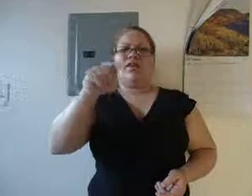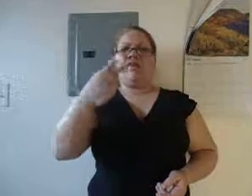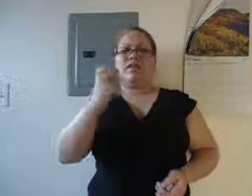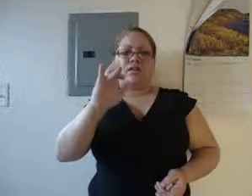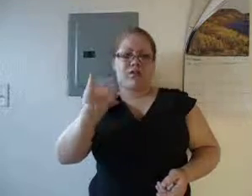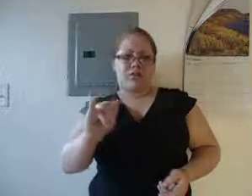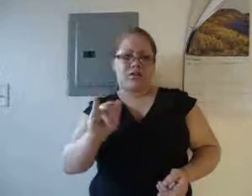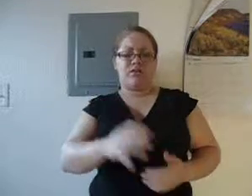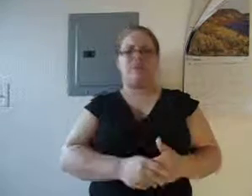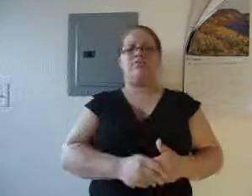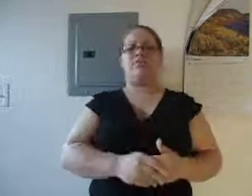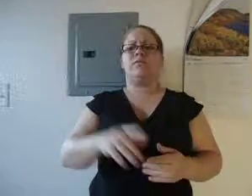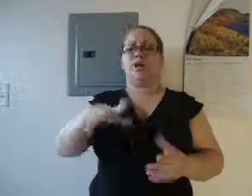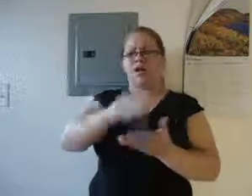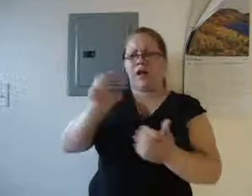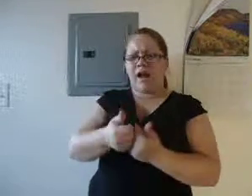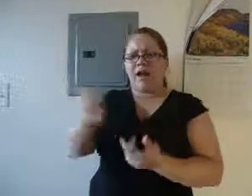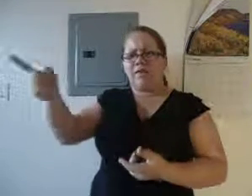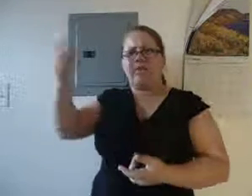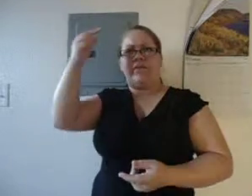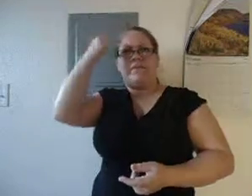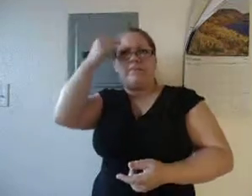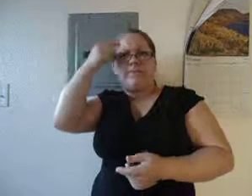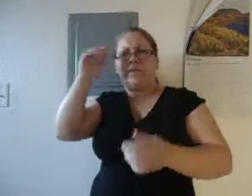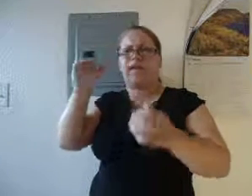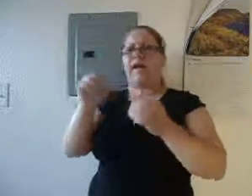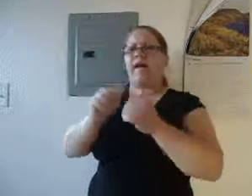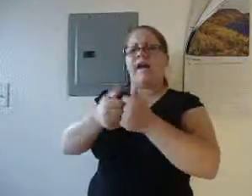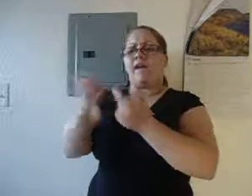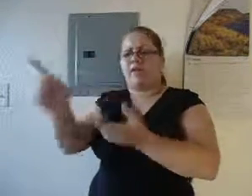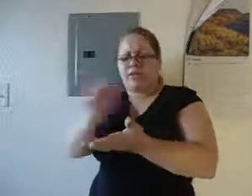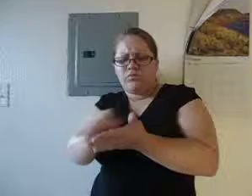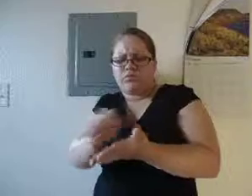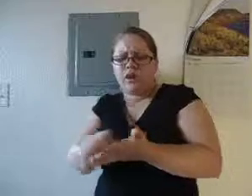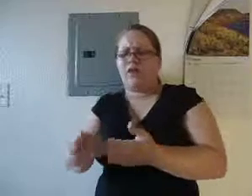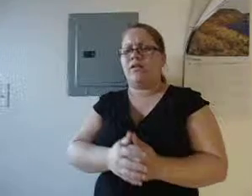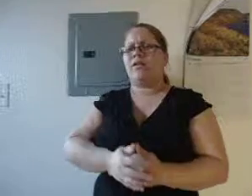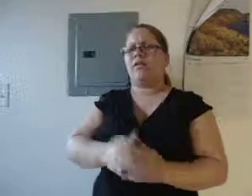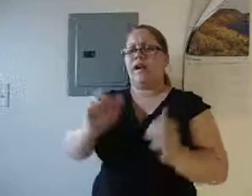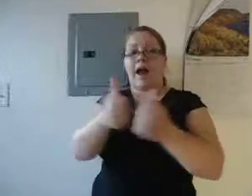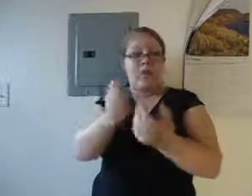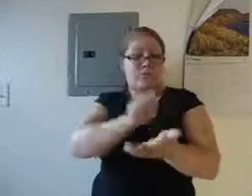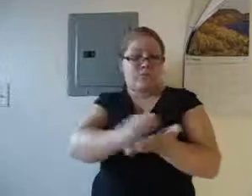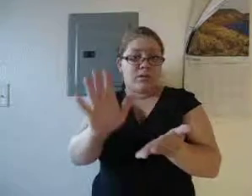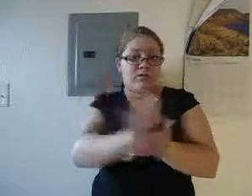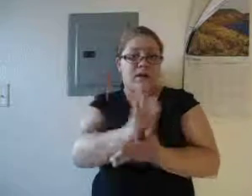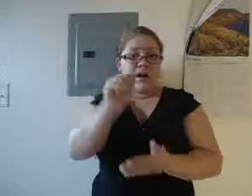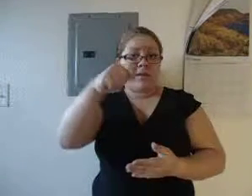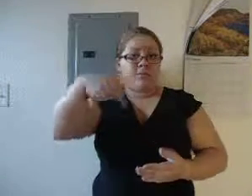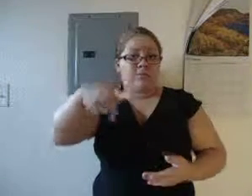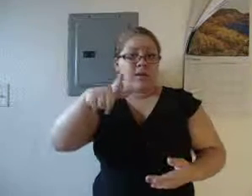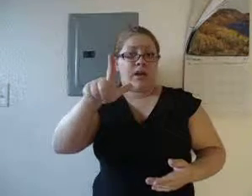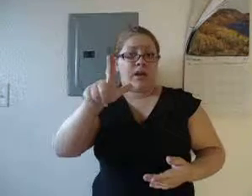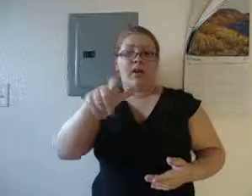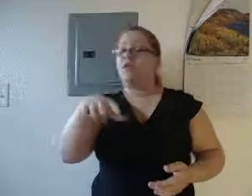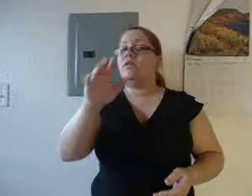They learned about writing the psychology paper, APA style, and how to put the paper together, write